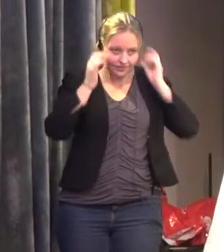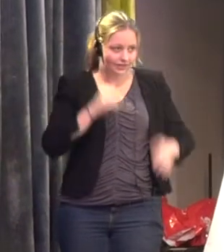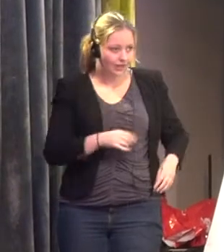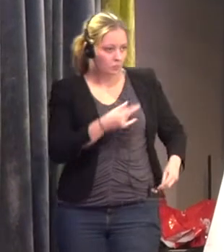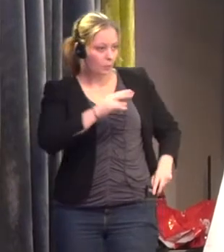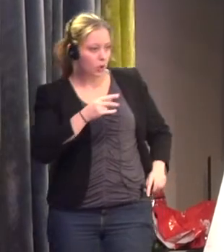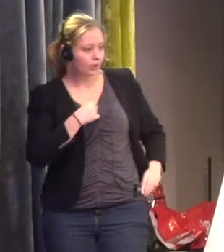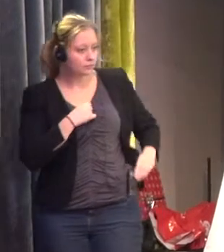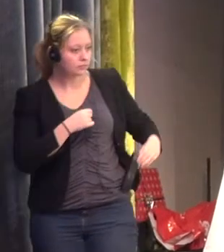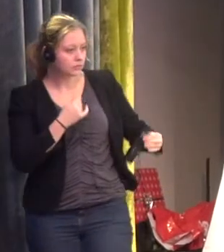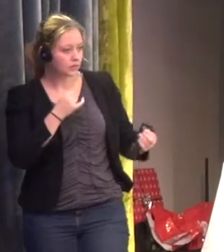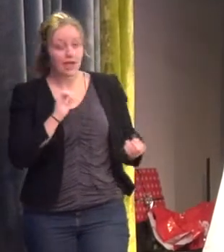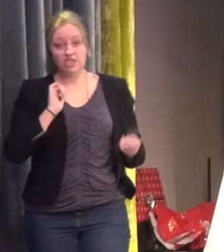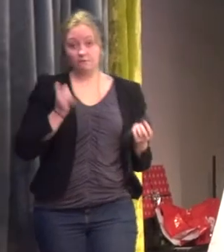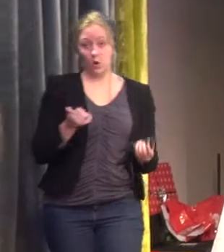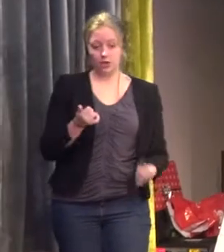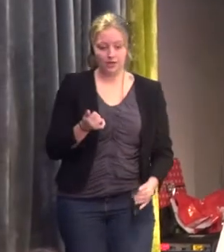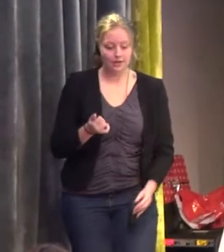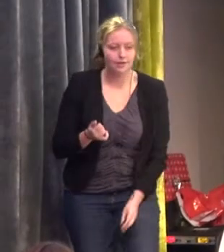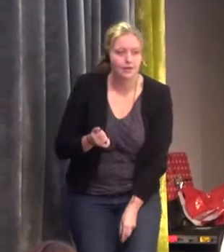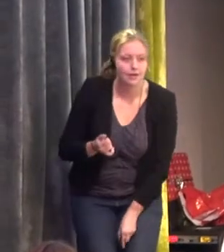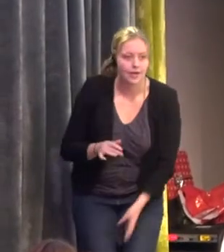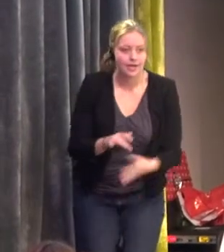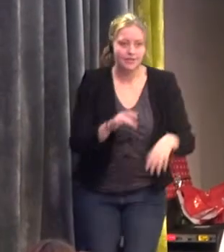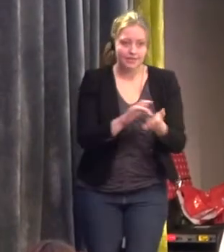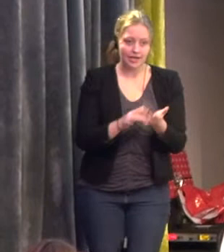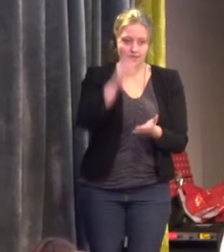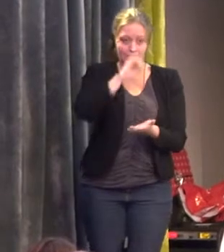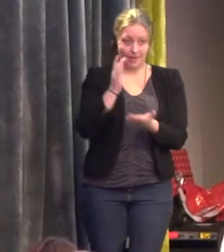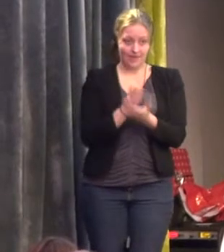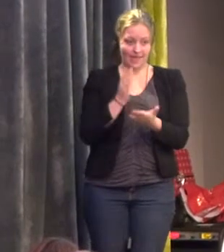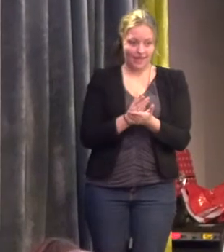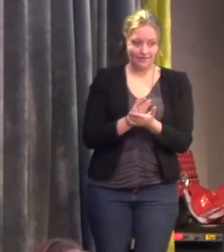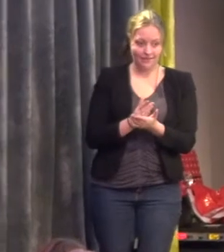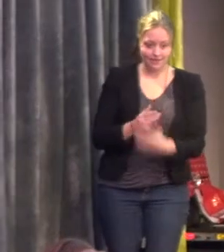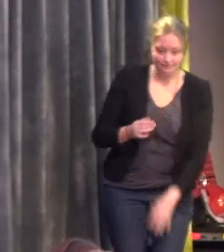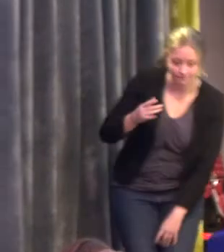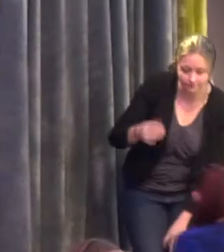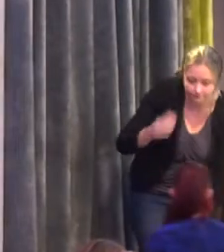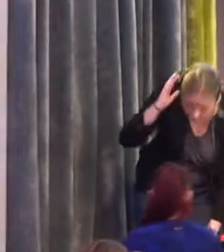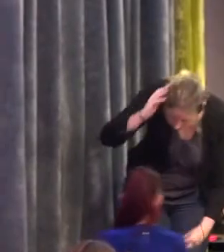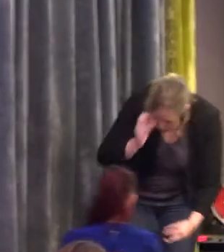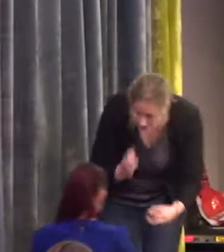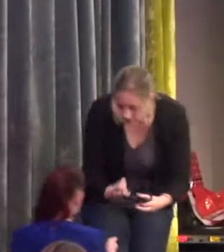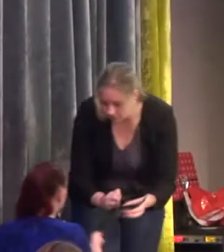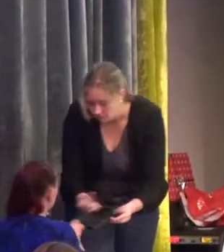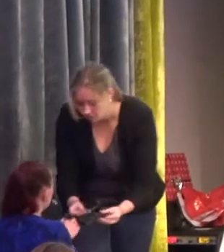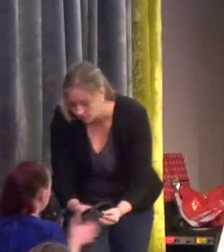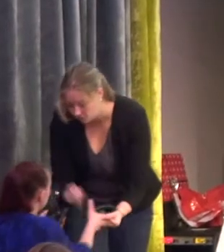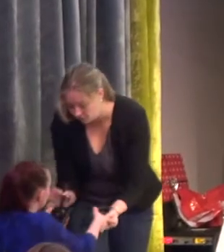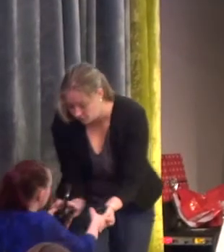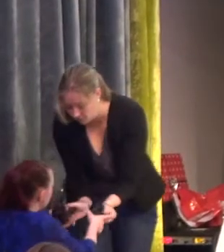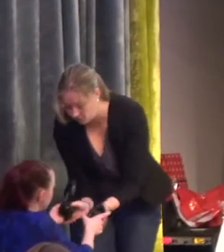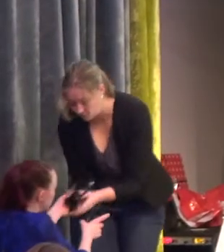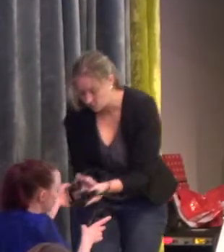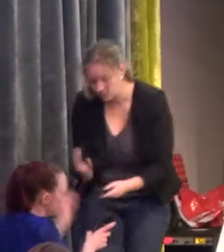all human beings. But apparently, under those early laws, not all human beings were considered equal as far as application of